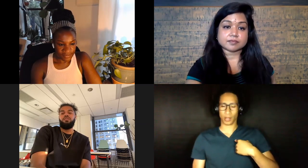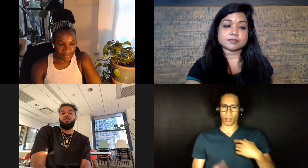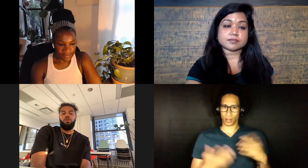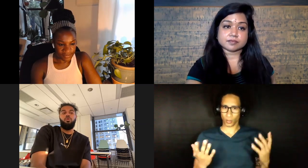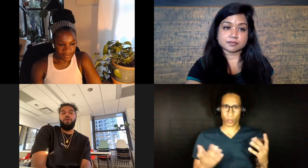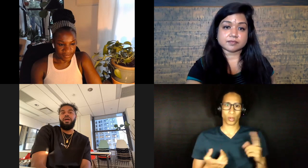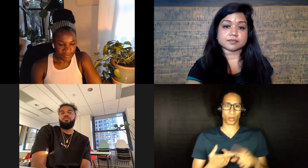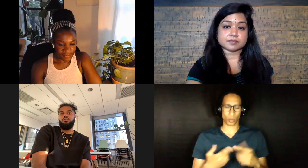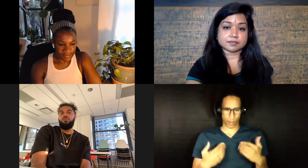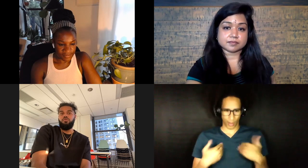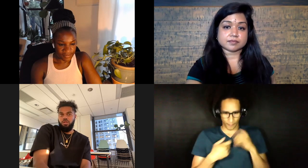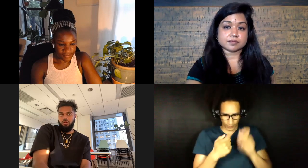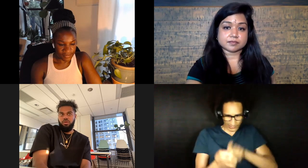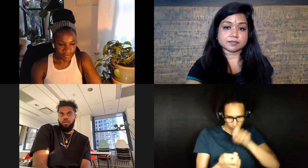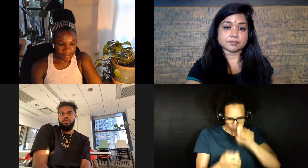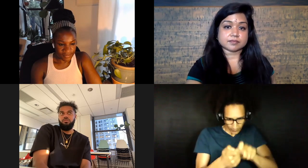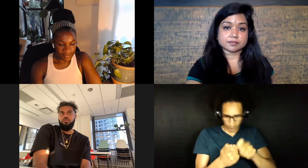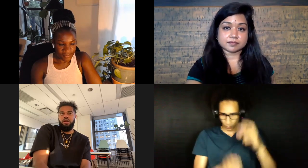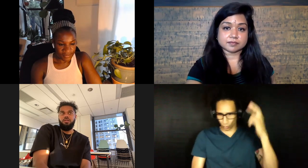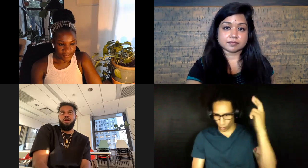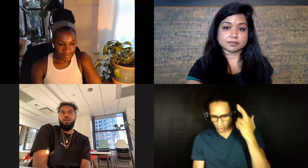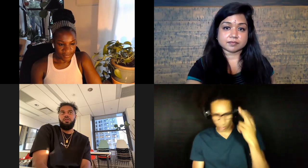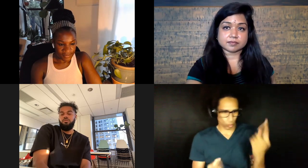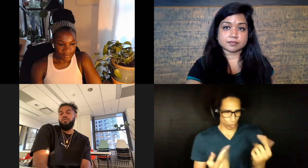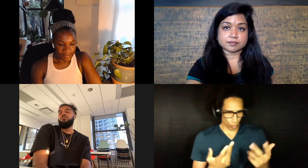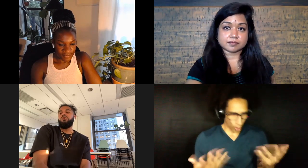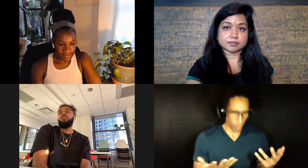yeah. these are who my friends are. This is what I'm surrounded. But what I